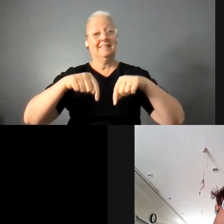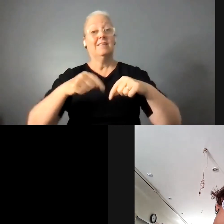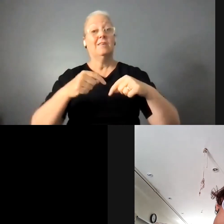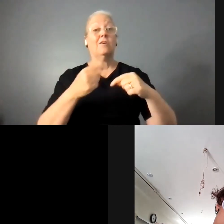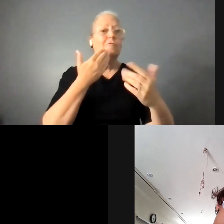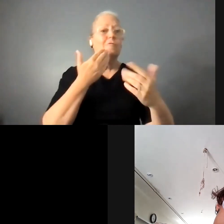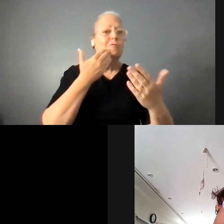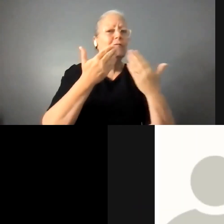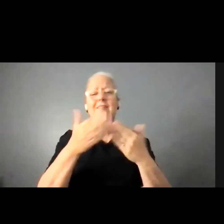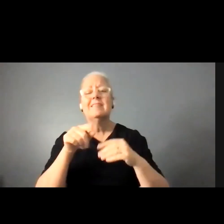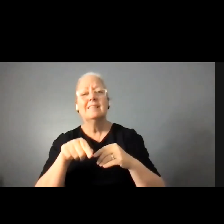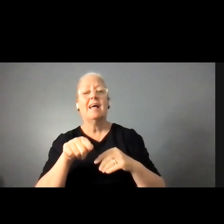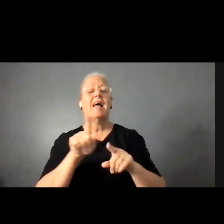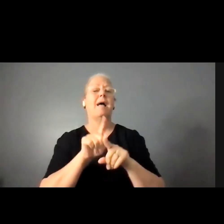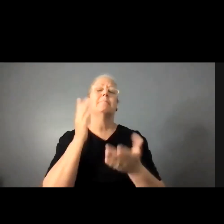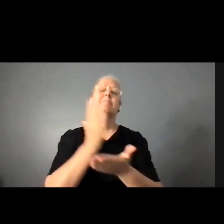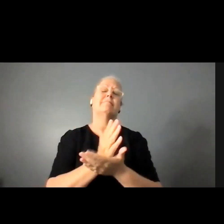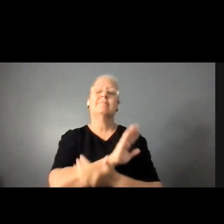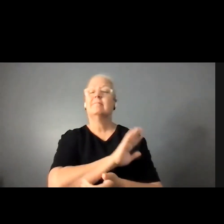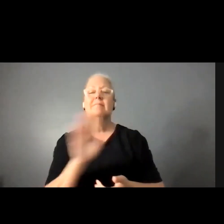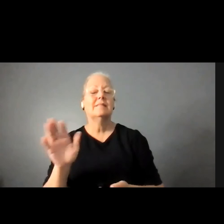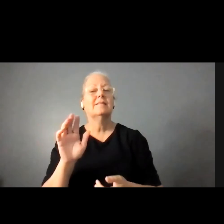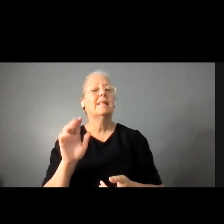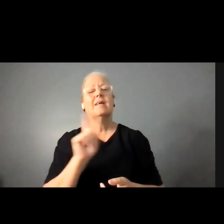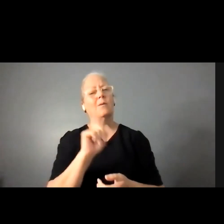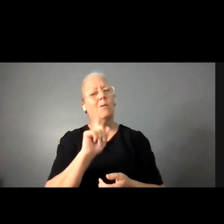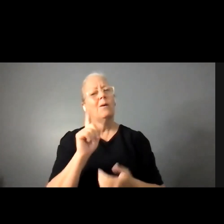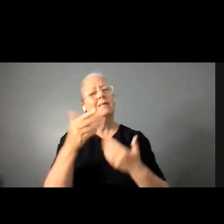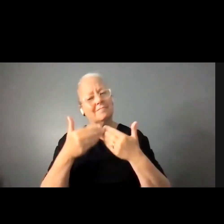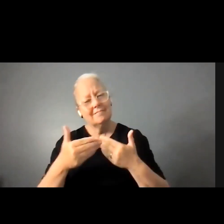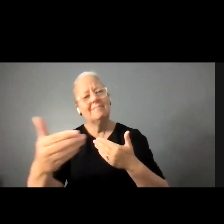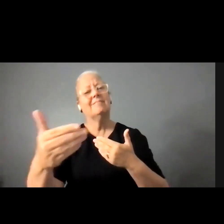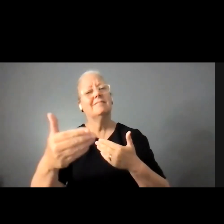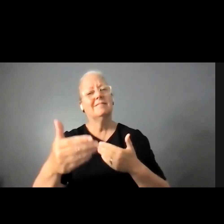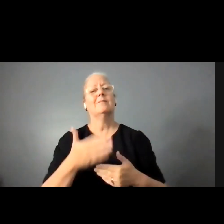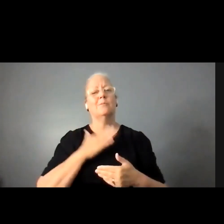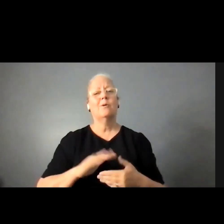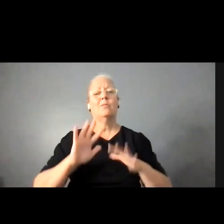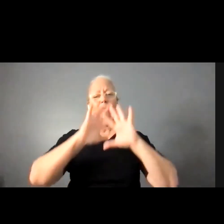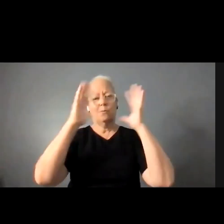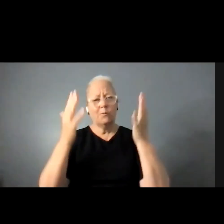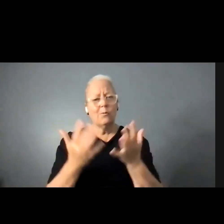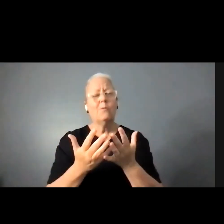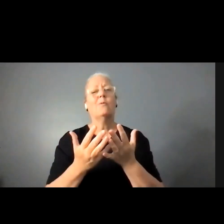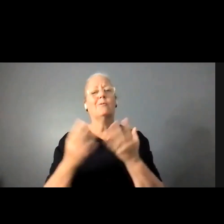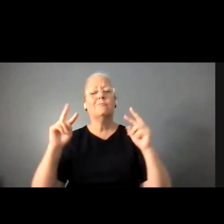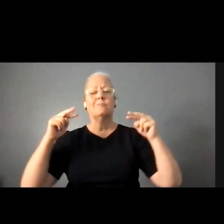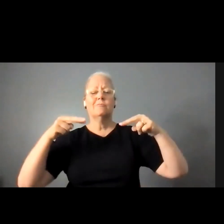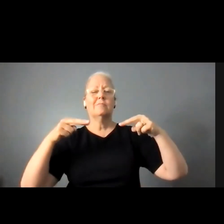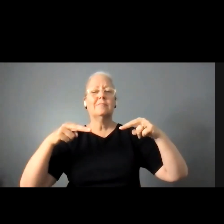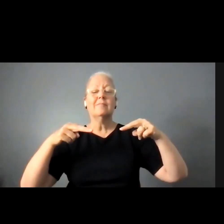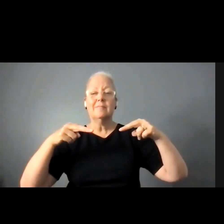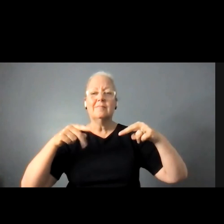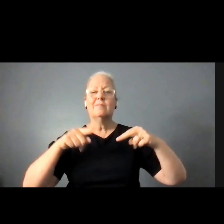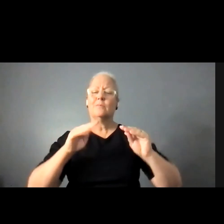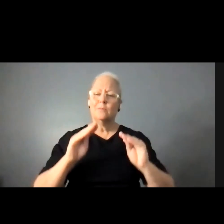are heard in the whole global summit. I want them to listen to young people and to listen to the message that young people